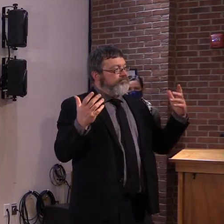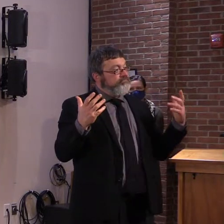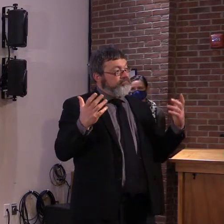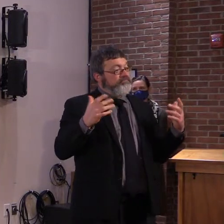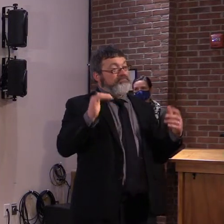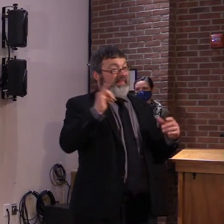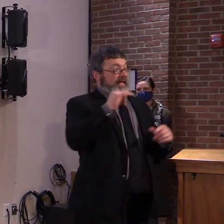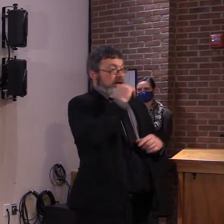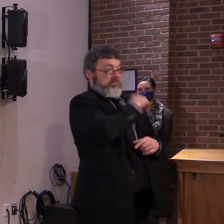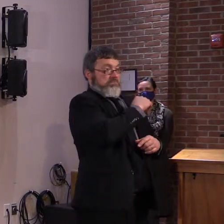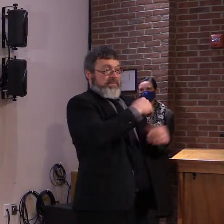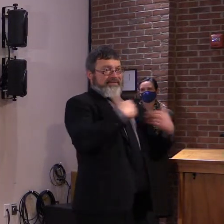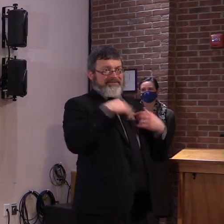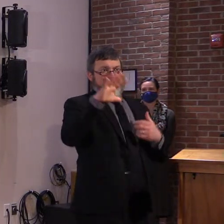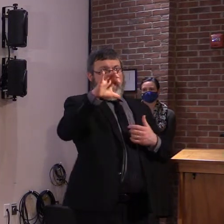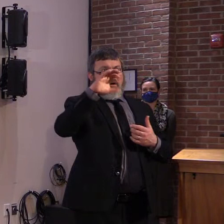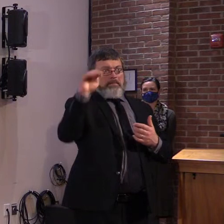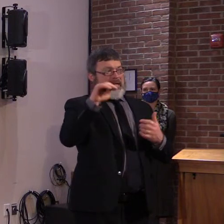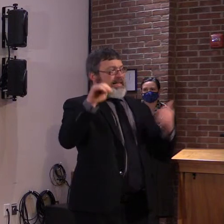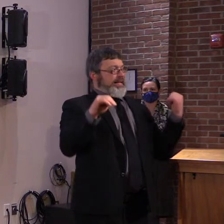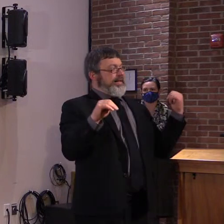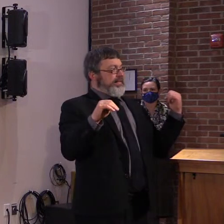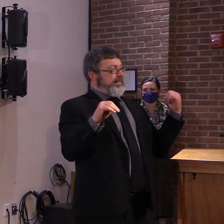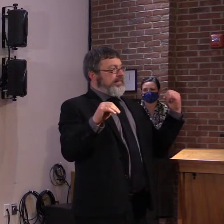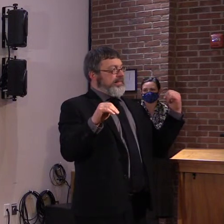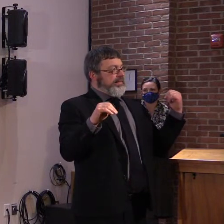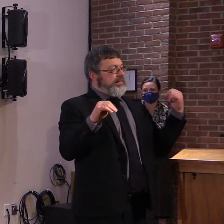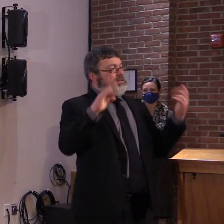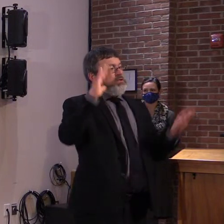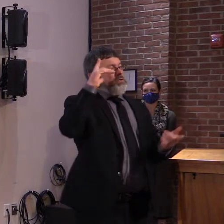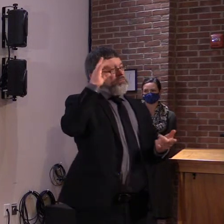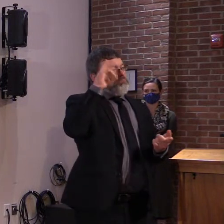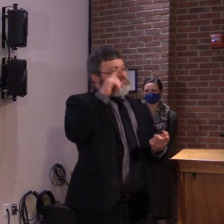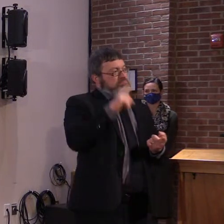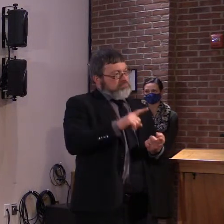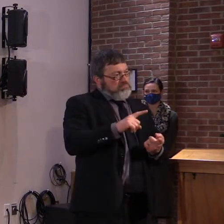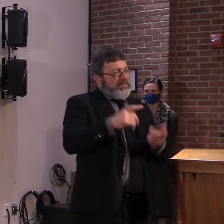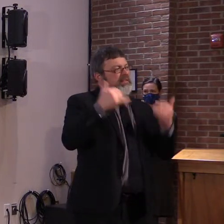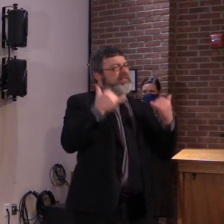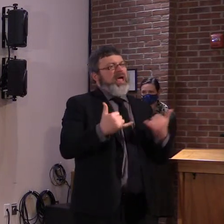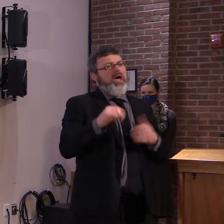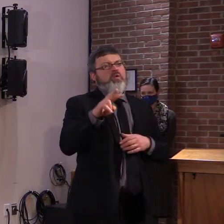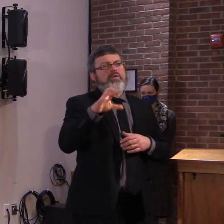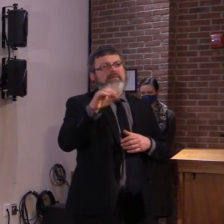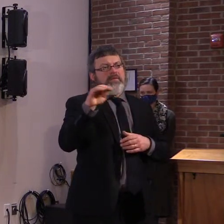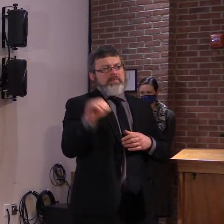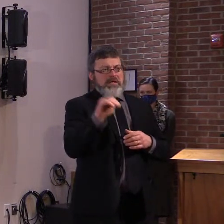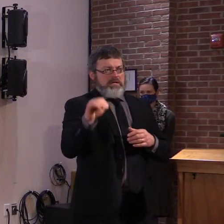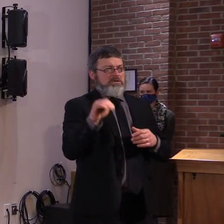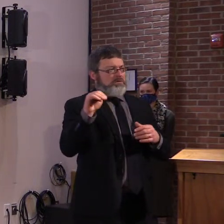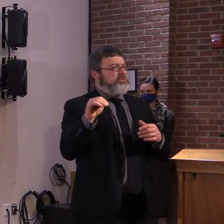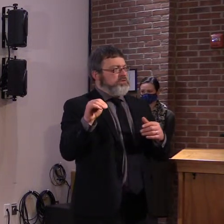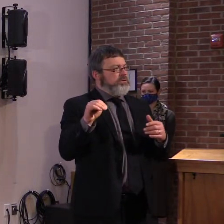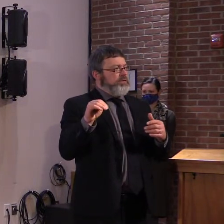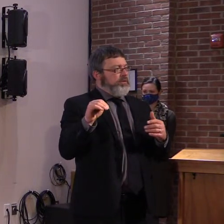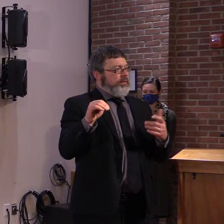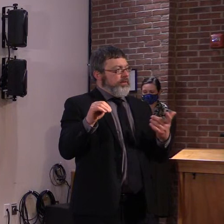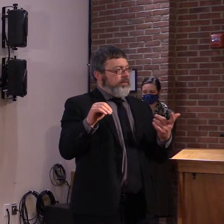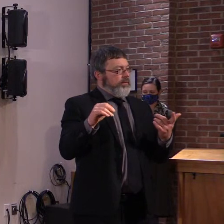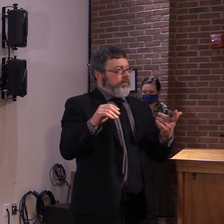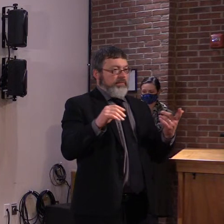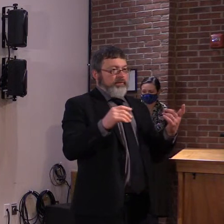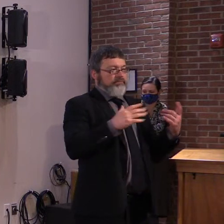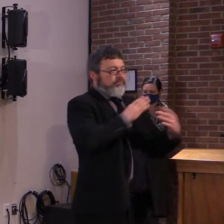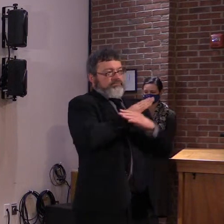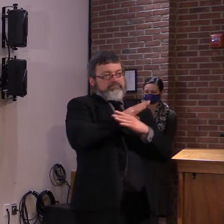about 250 million in there now. So we have the resources, but we can't use it. Our hands are tied. So all